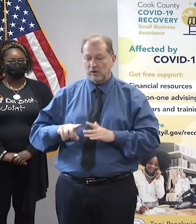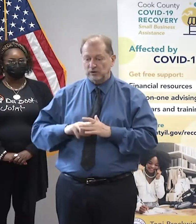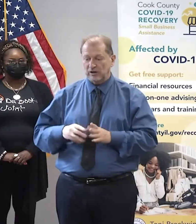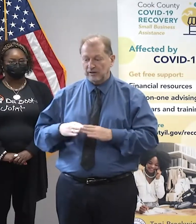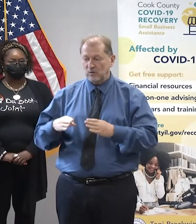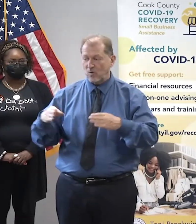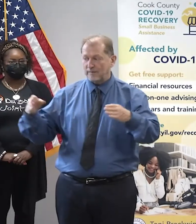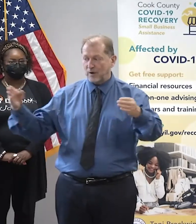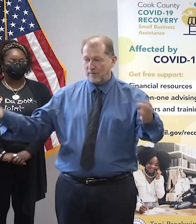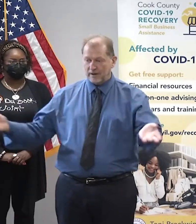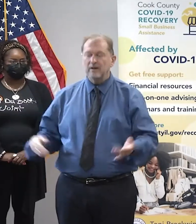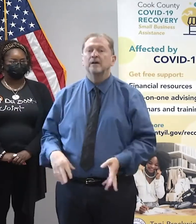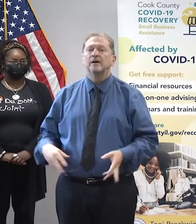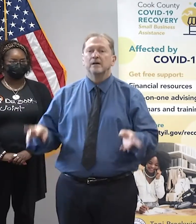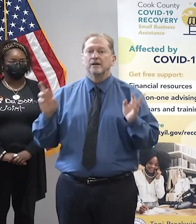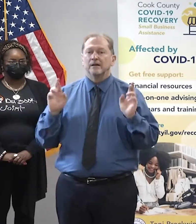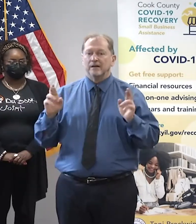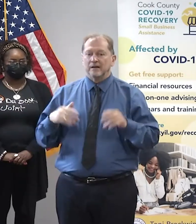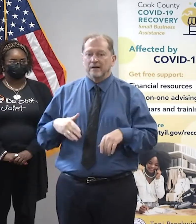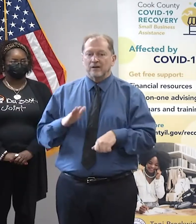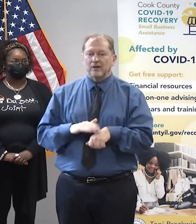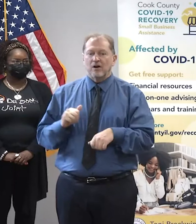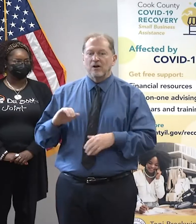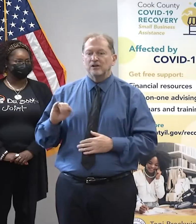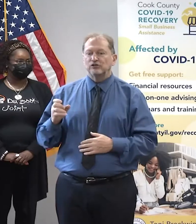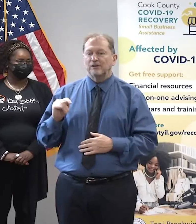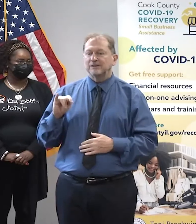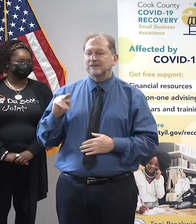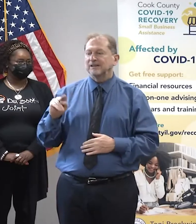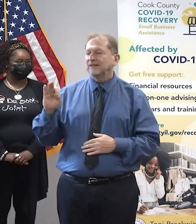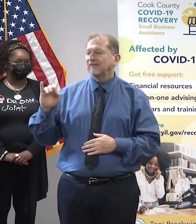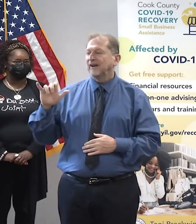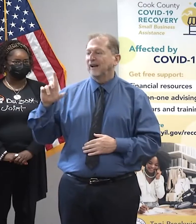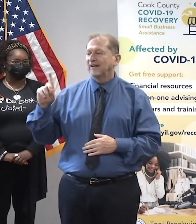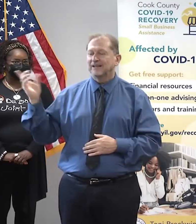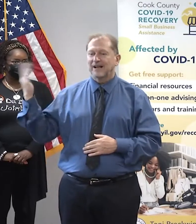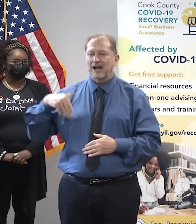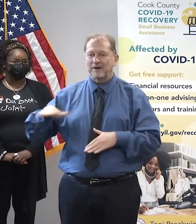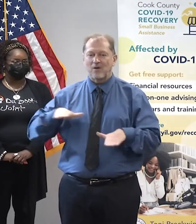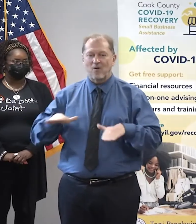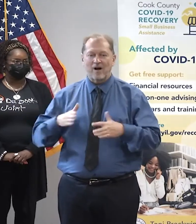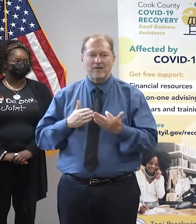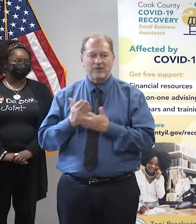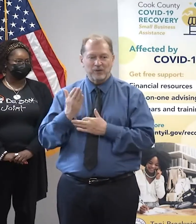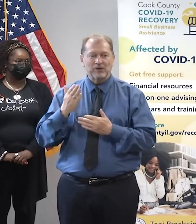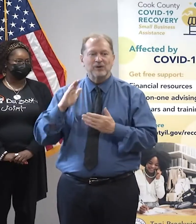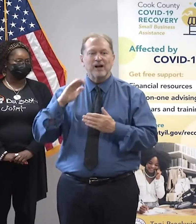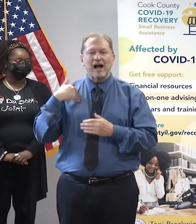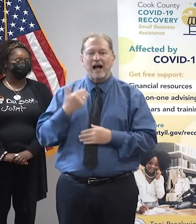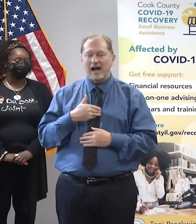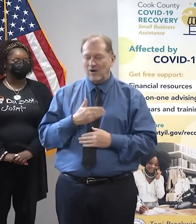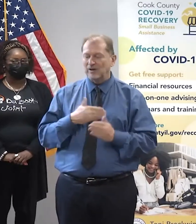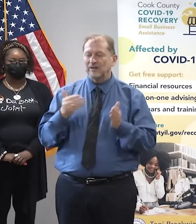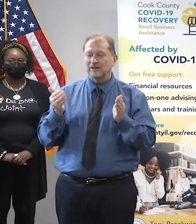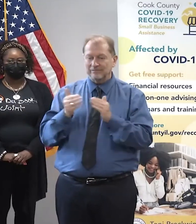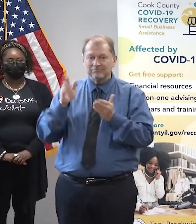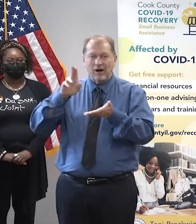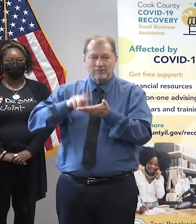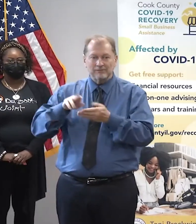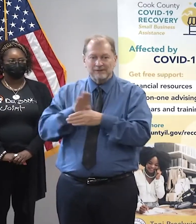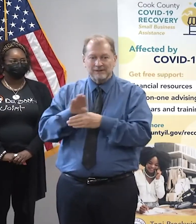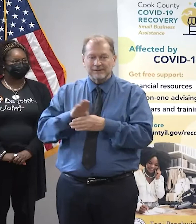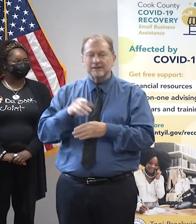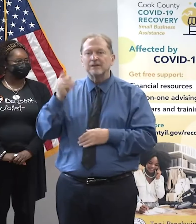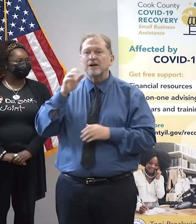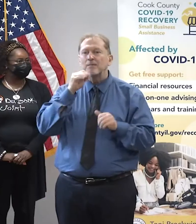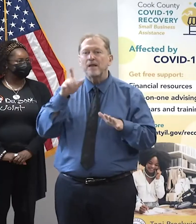winning program. We're calling on Justin Fields to come and walk throughout Cook County too and take that new contract to support some of these small businesses. So God bless you